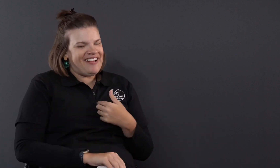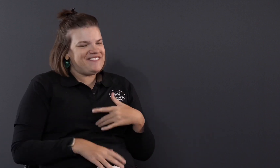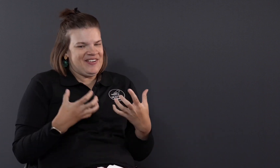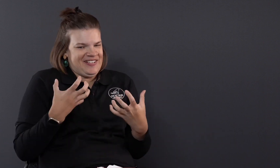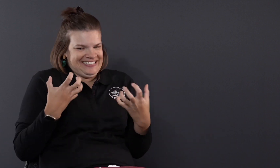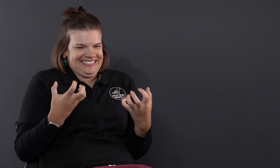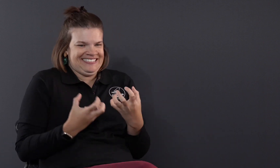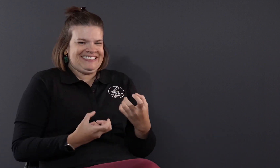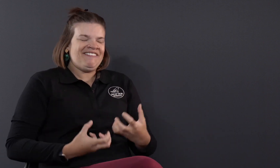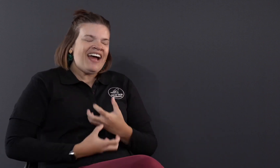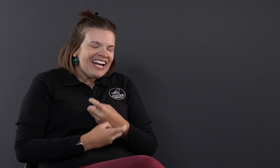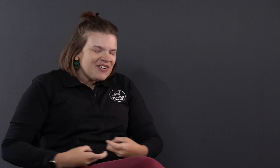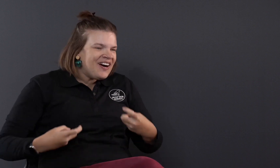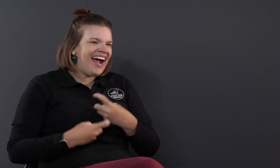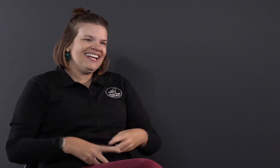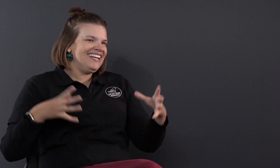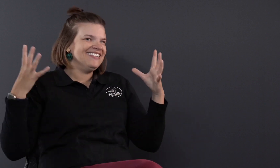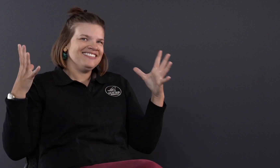so frustrated.